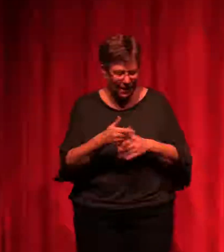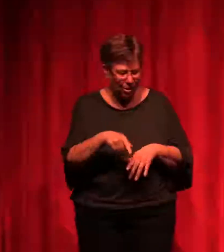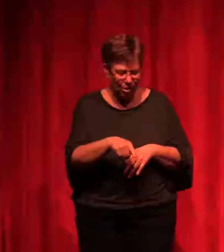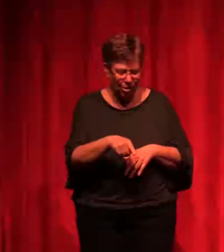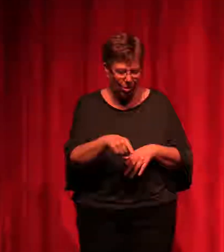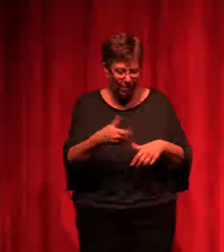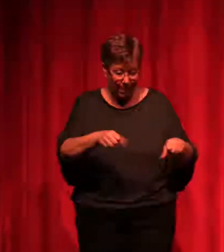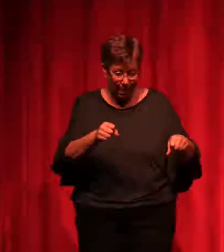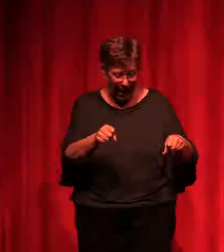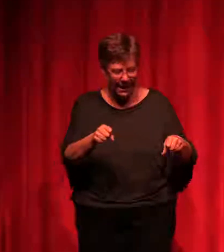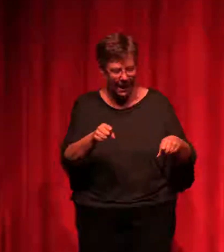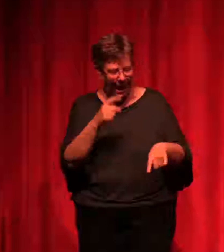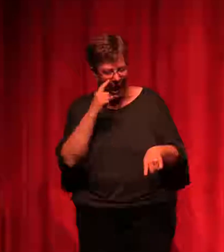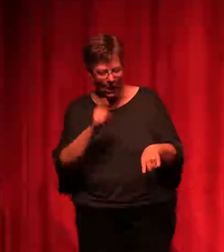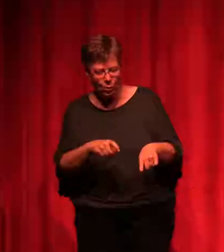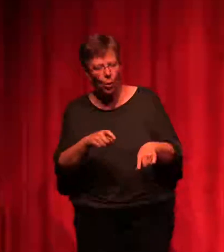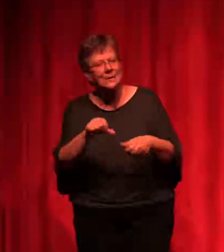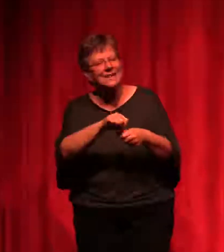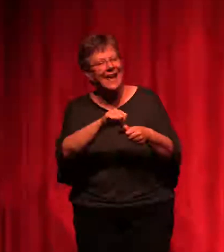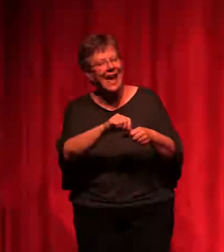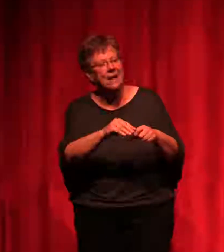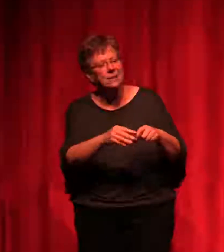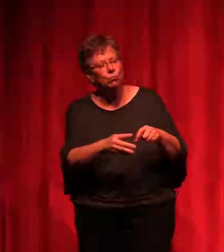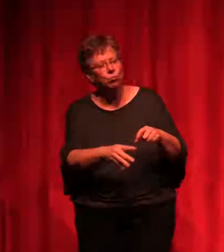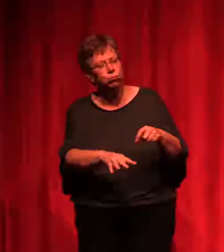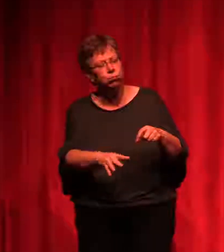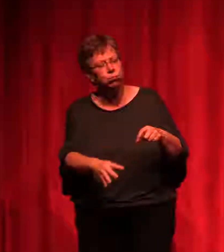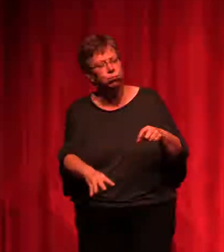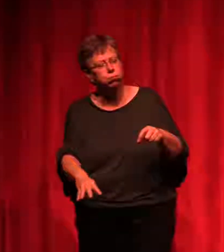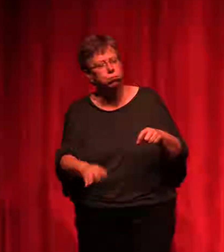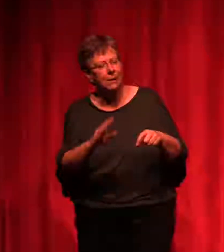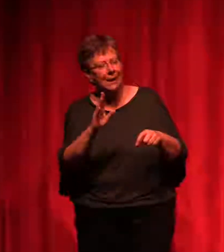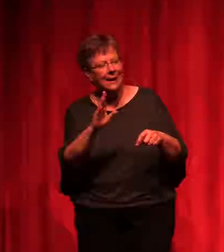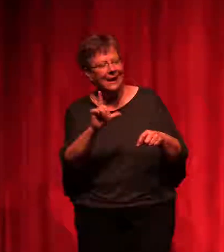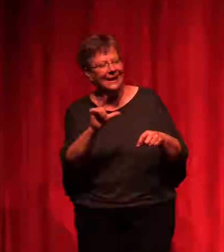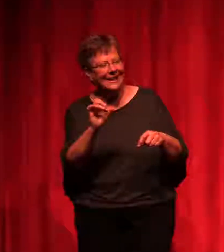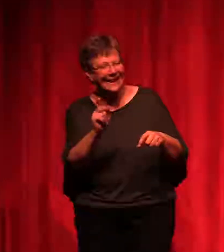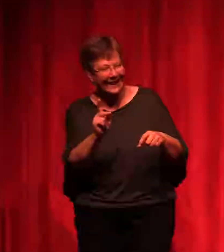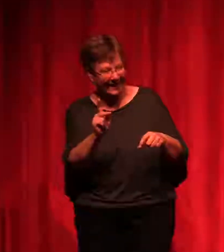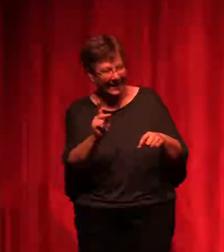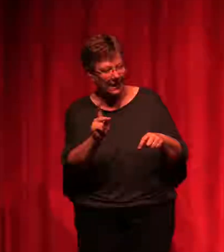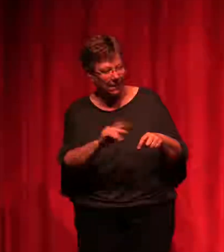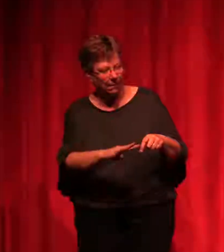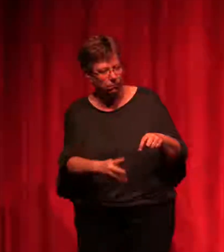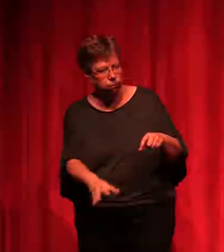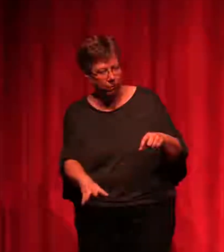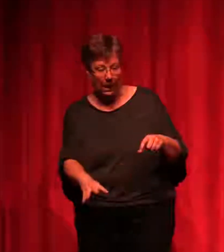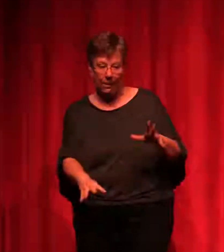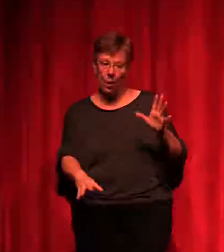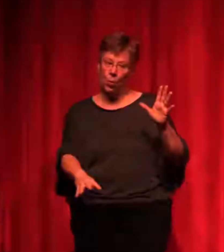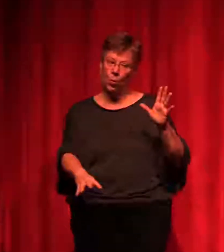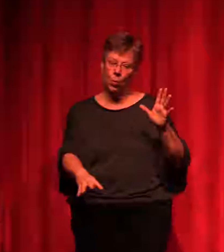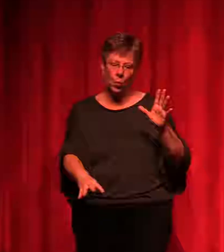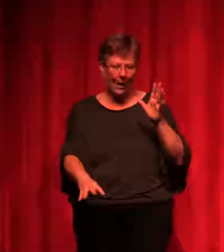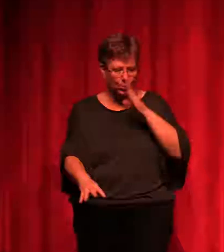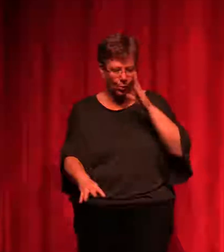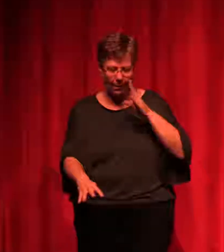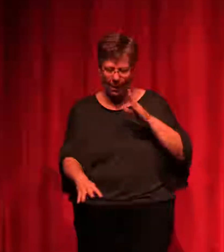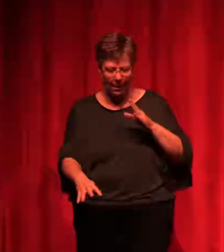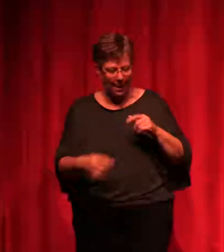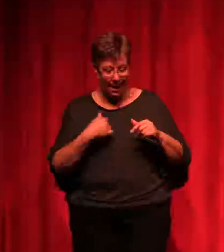rode up, I dropped it so it was downhill. I can't lift 600 pounds